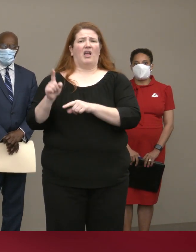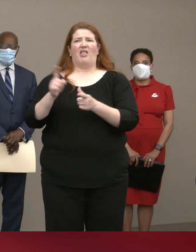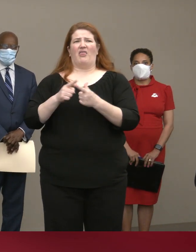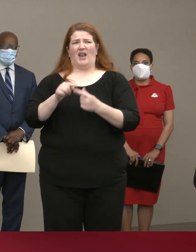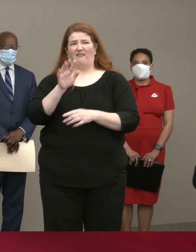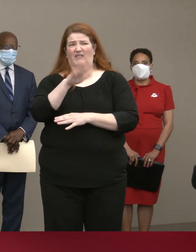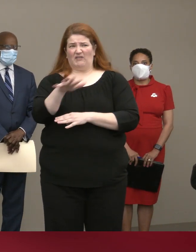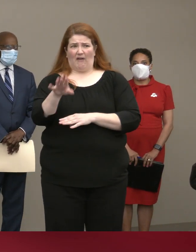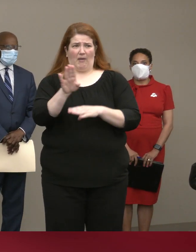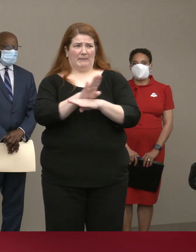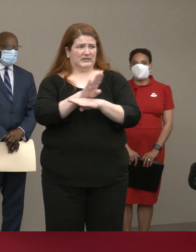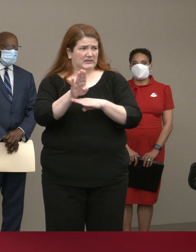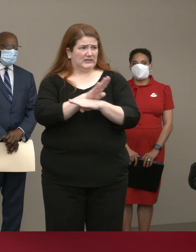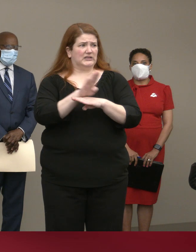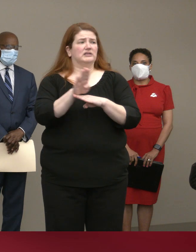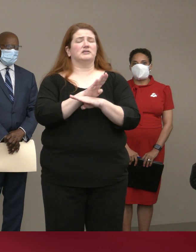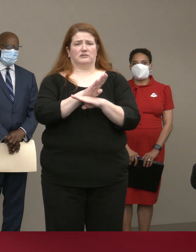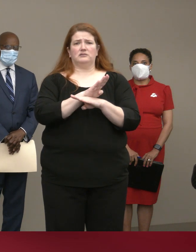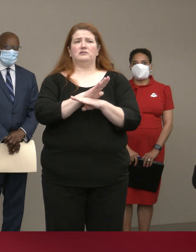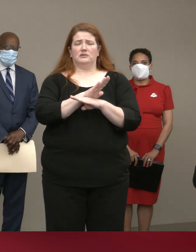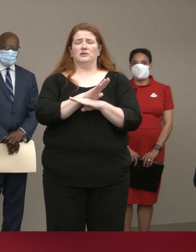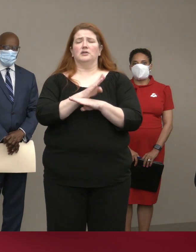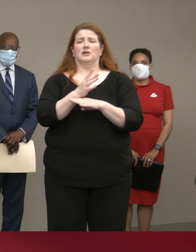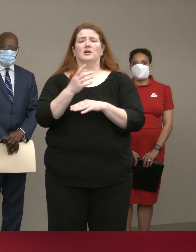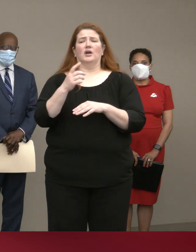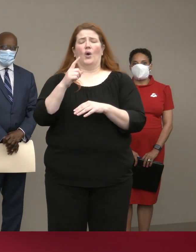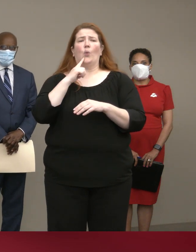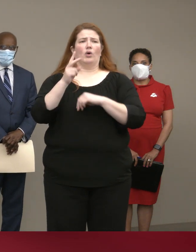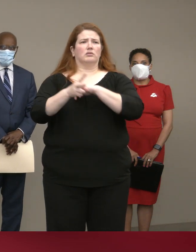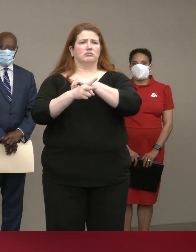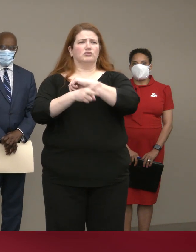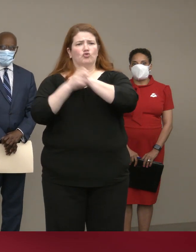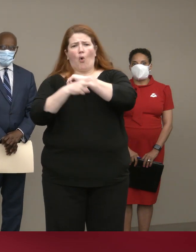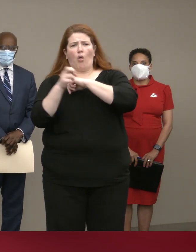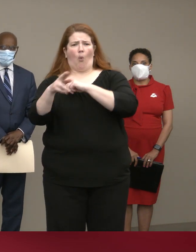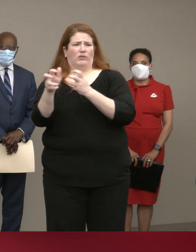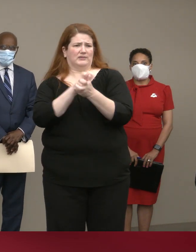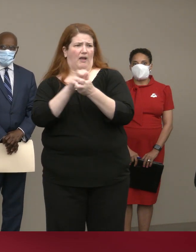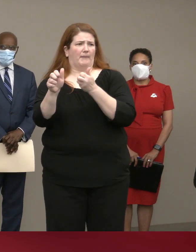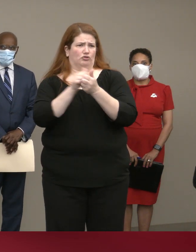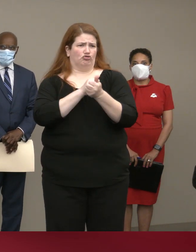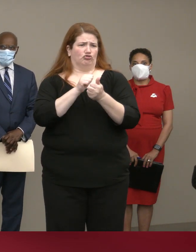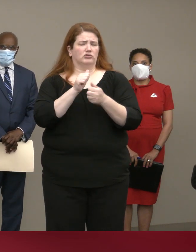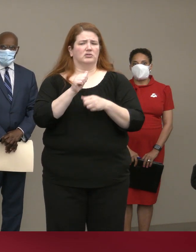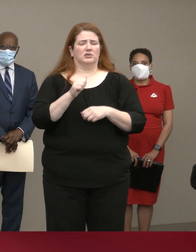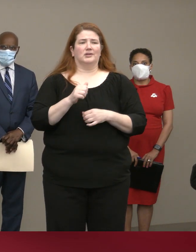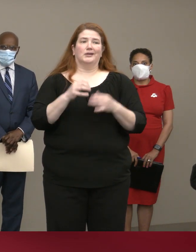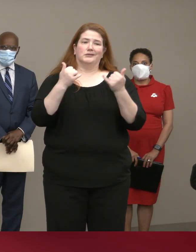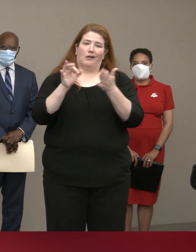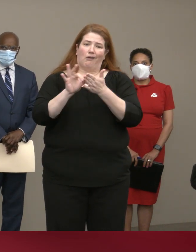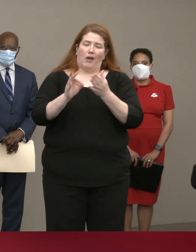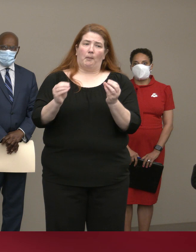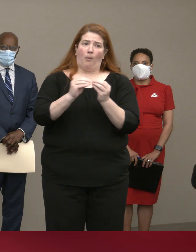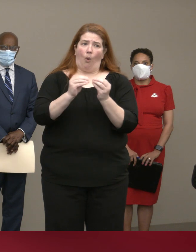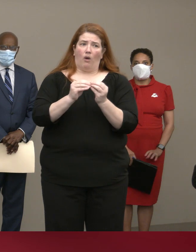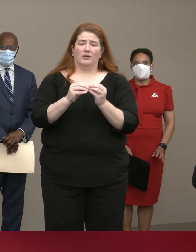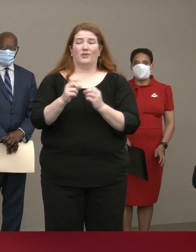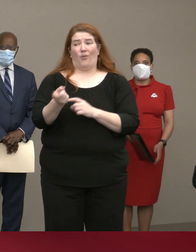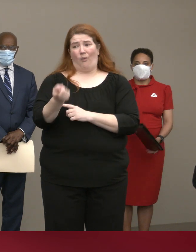55 businesses and counting that were either burglarized or had property damage. One of those